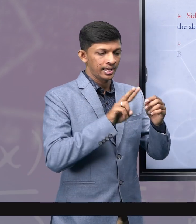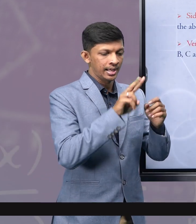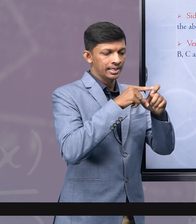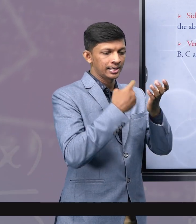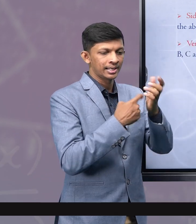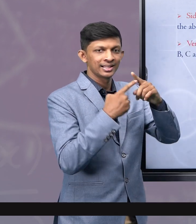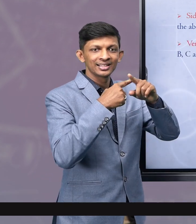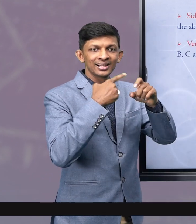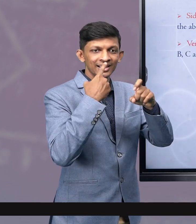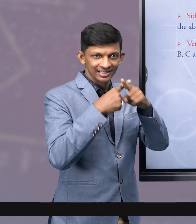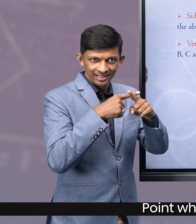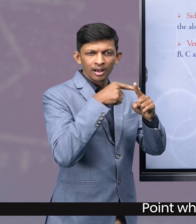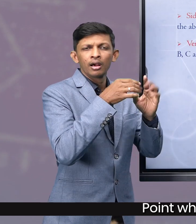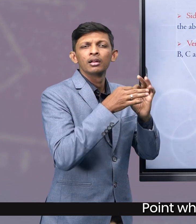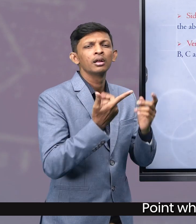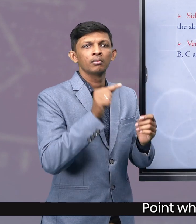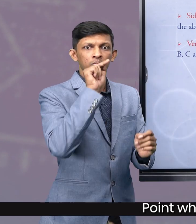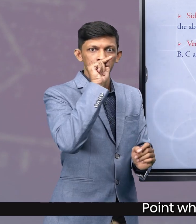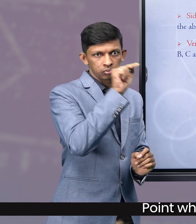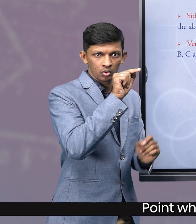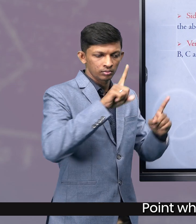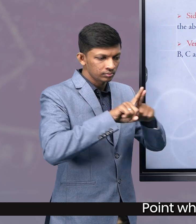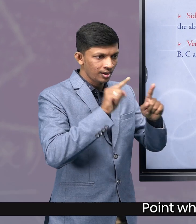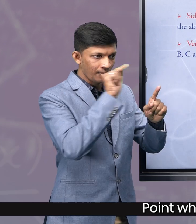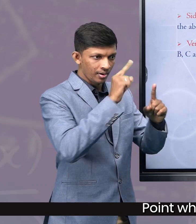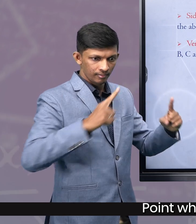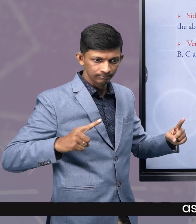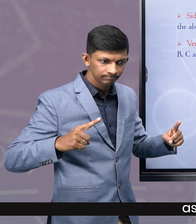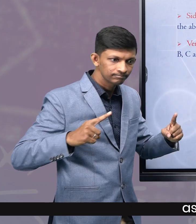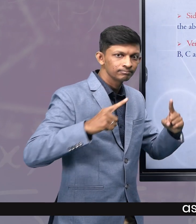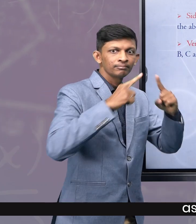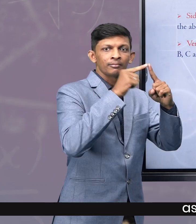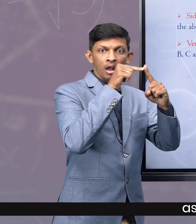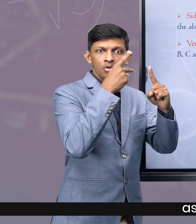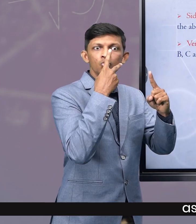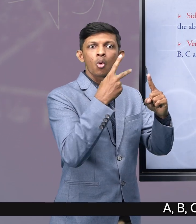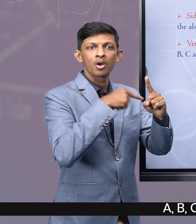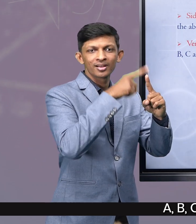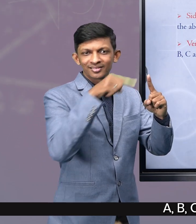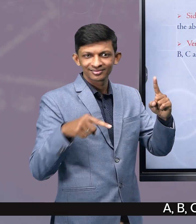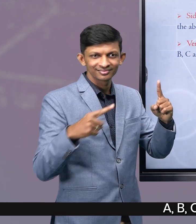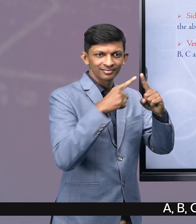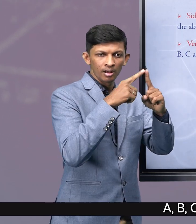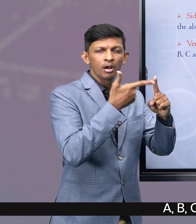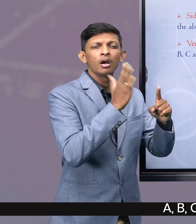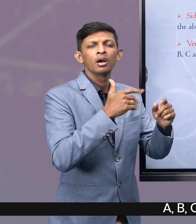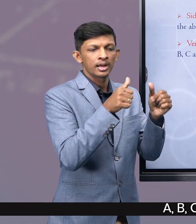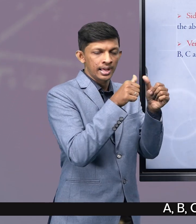Vertex. Point where two line segments meet, as in the above figure. A, B, C and